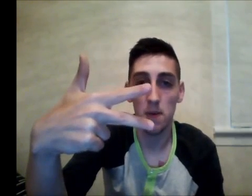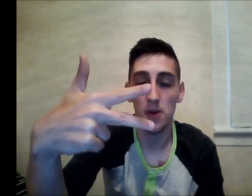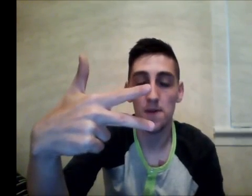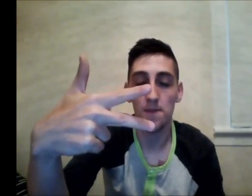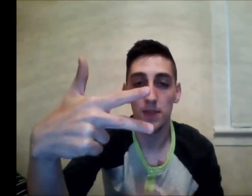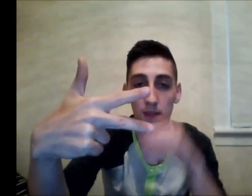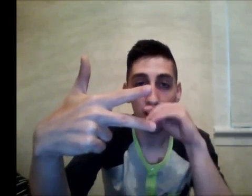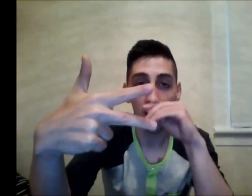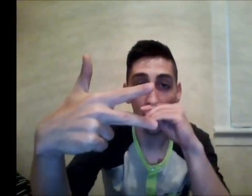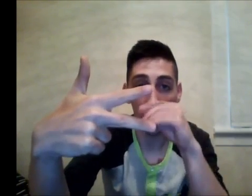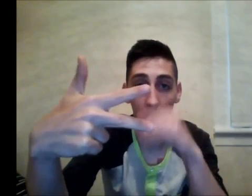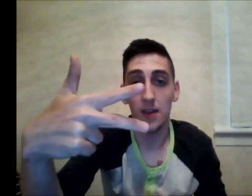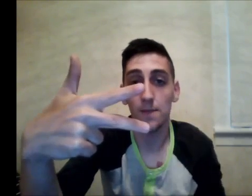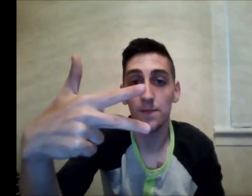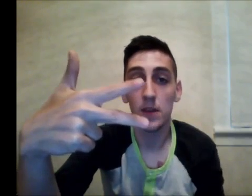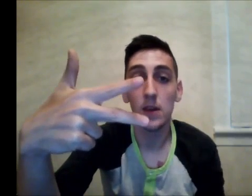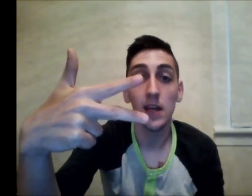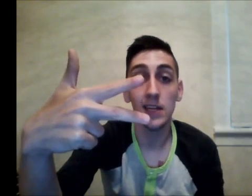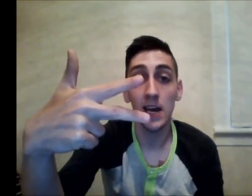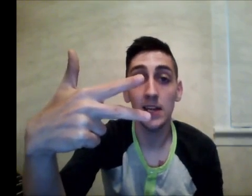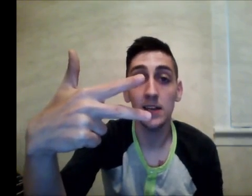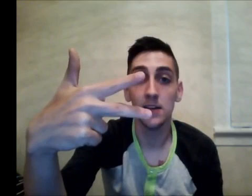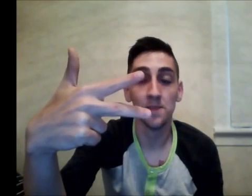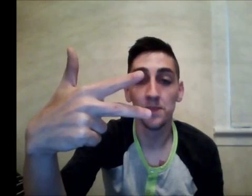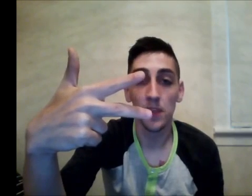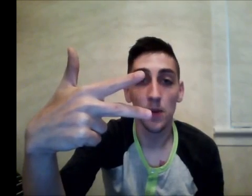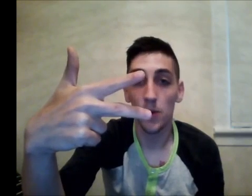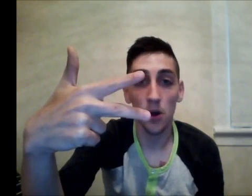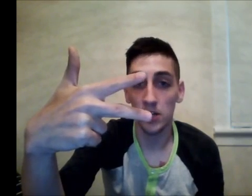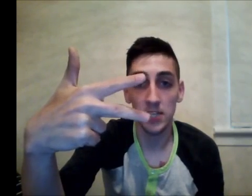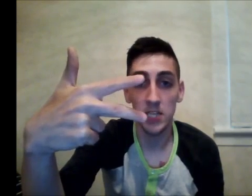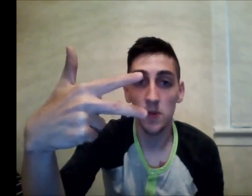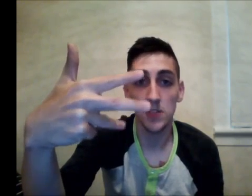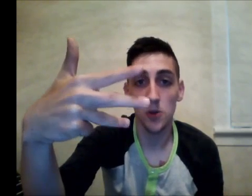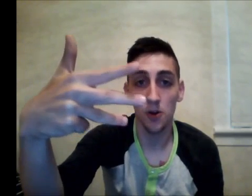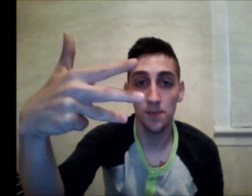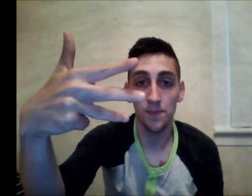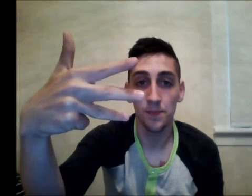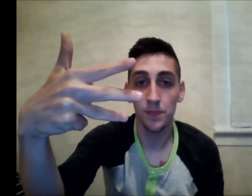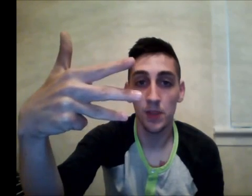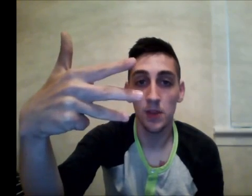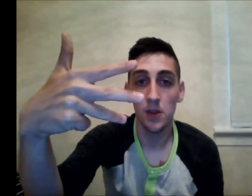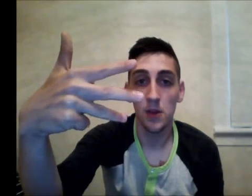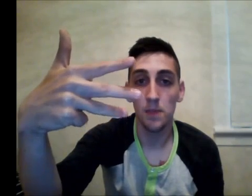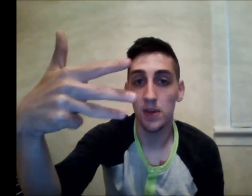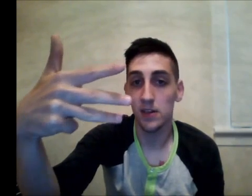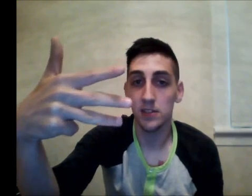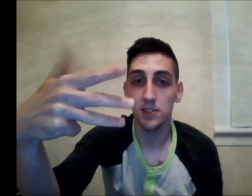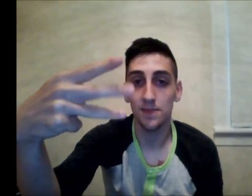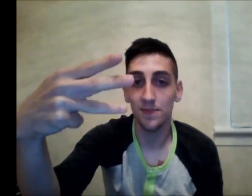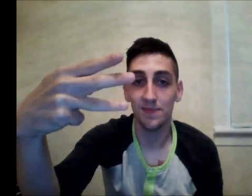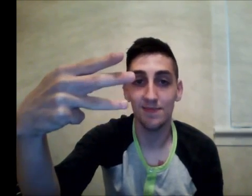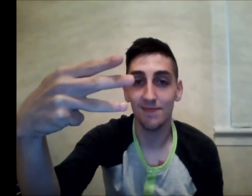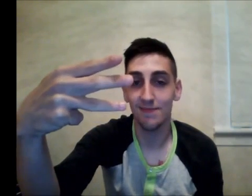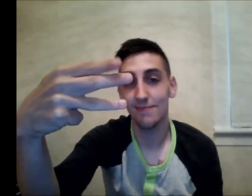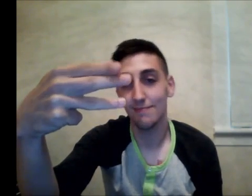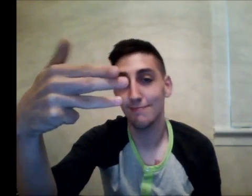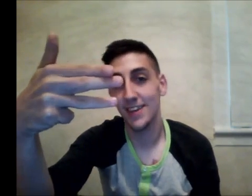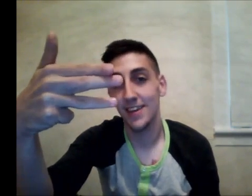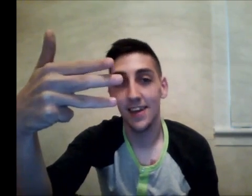it. Okay, 9, we're not continuing this on, because